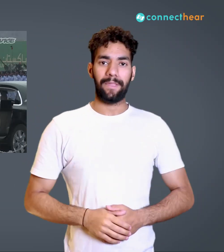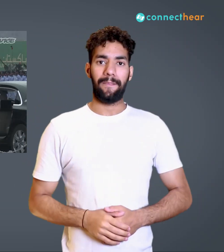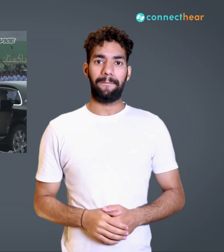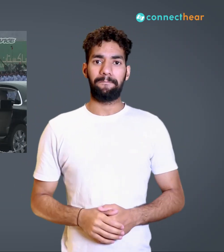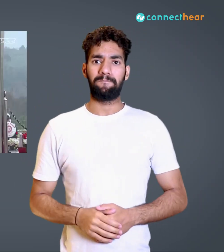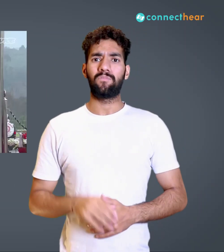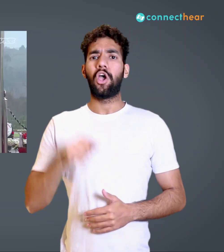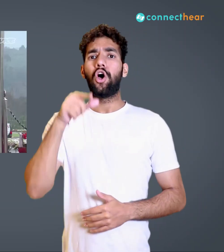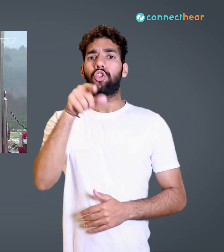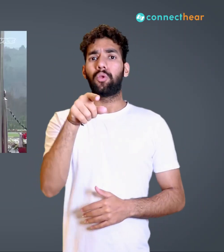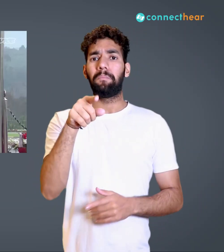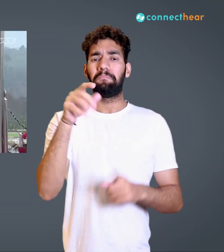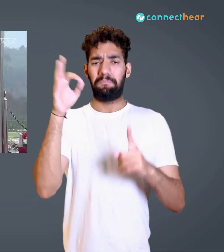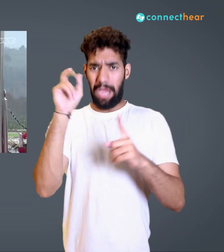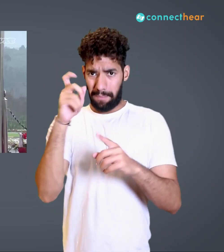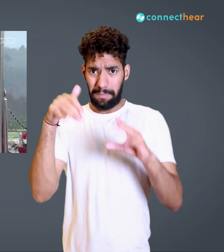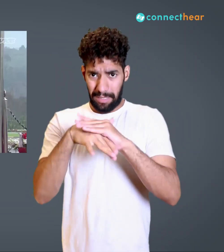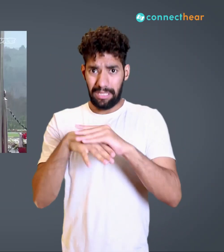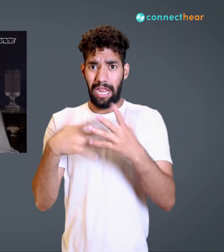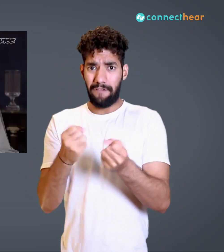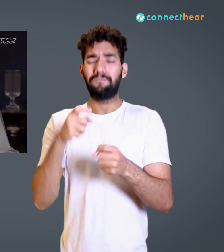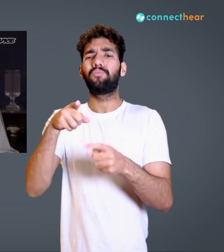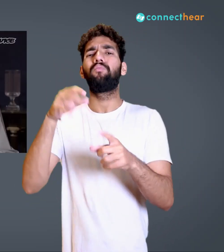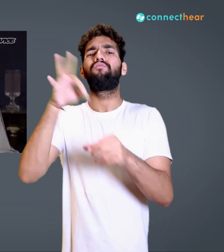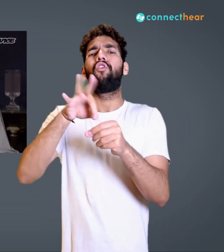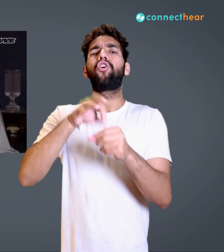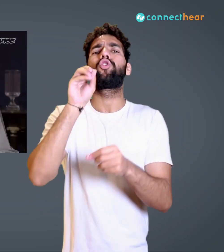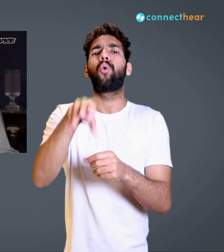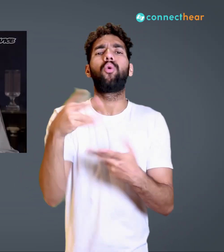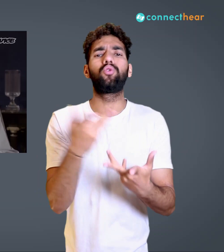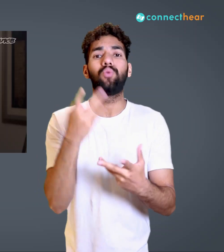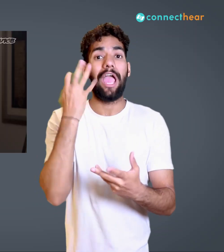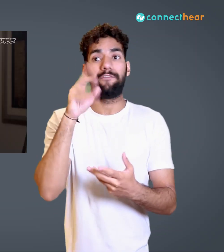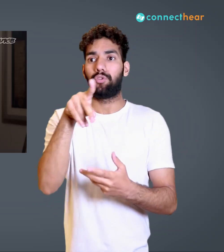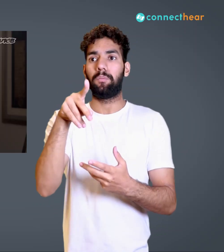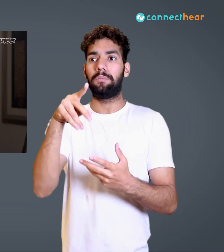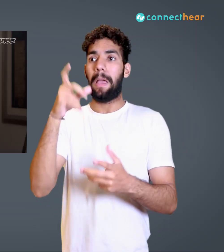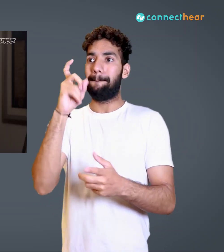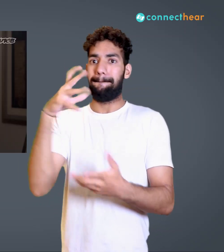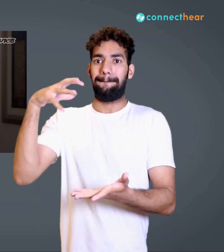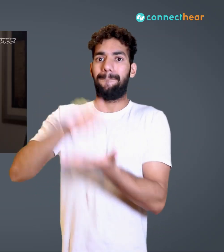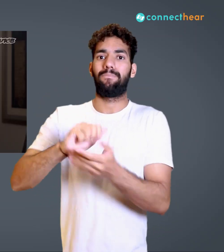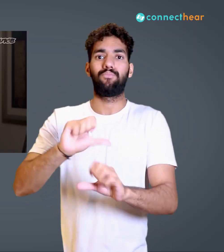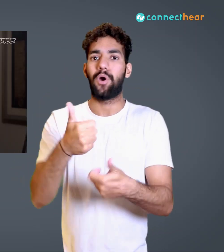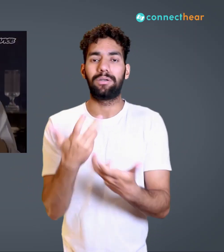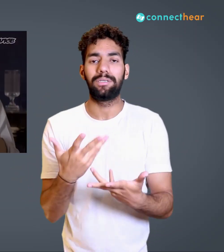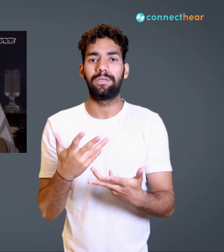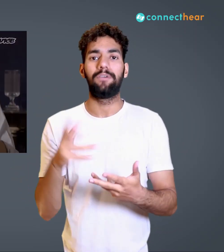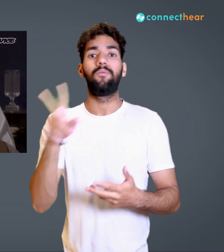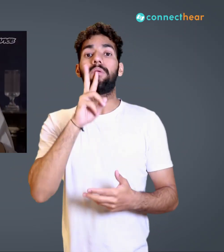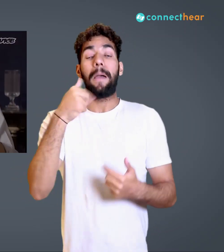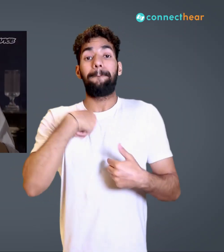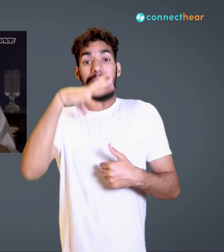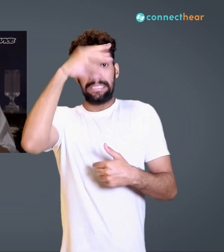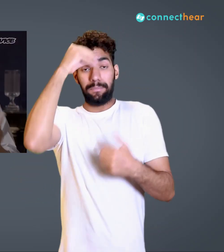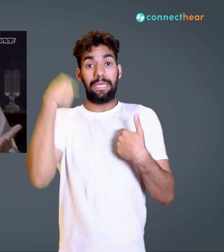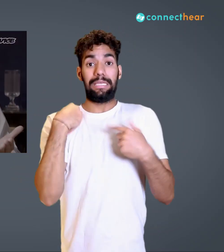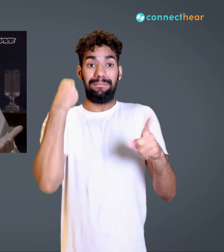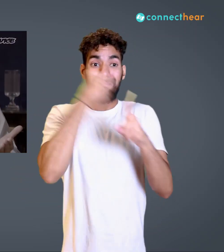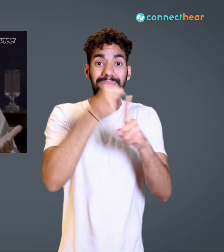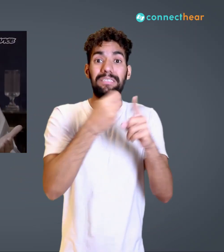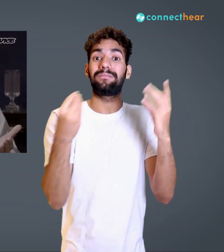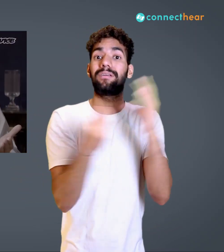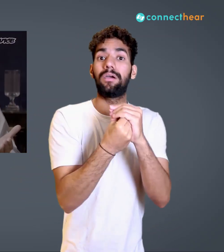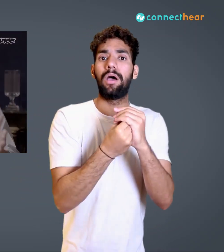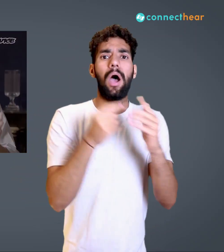politics. You blame the military for many things. Why should people vote for you if you can't control the military? My responsibility was